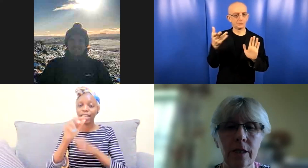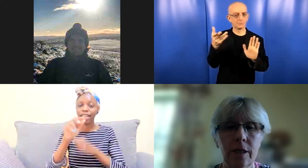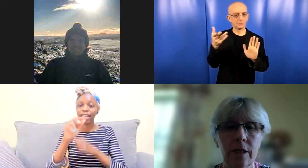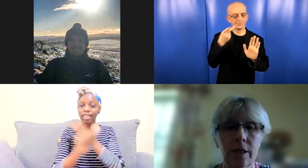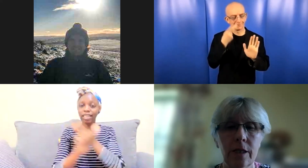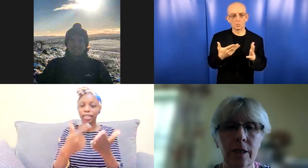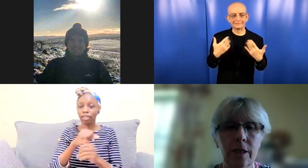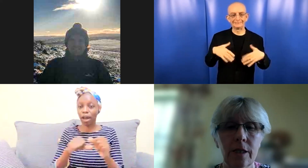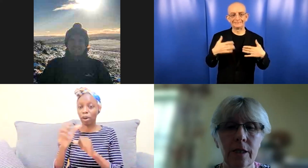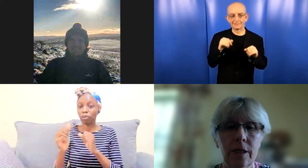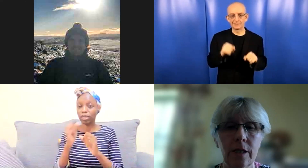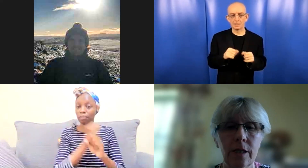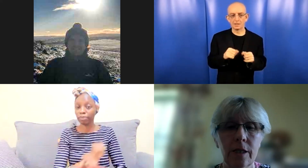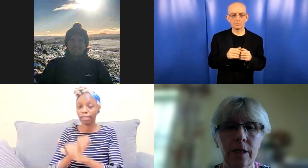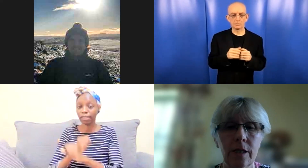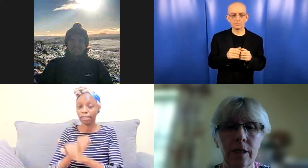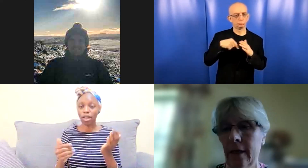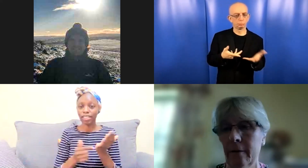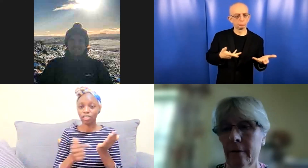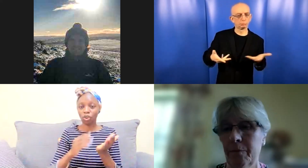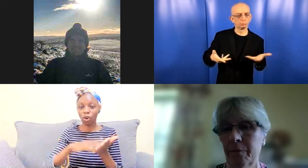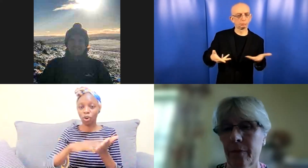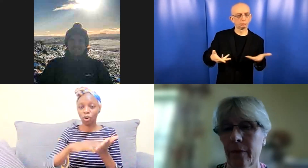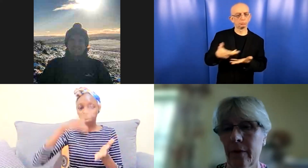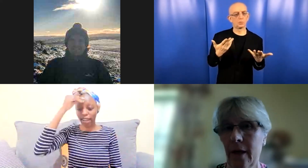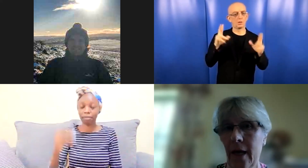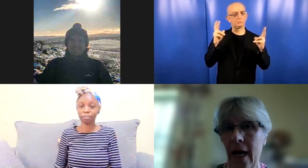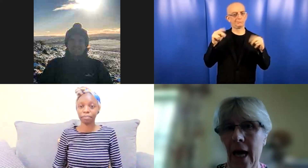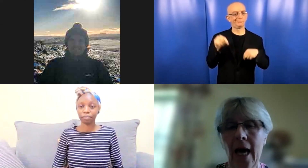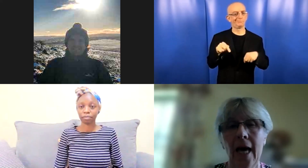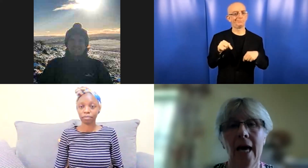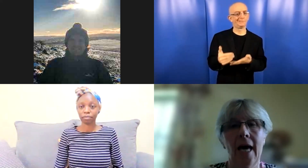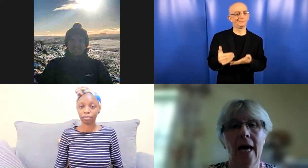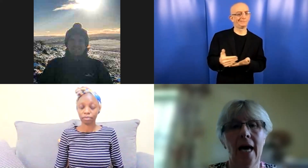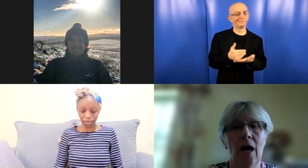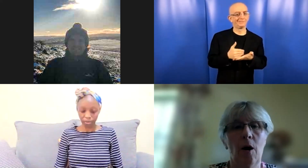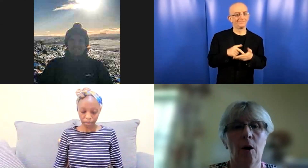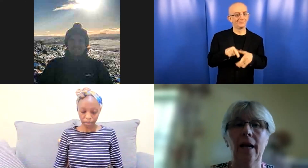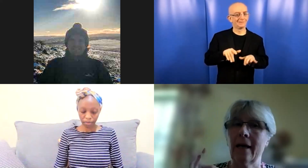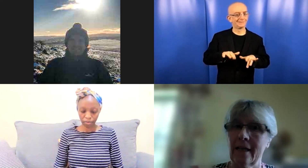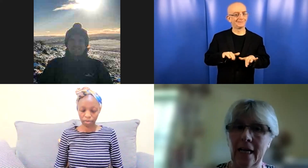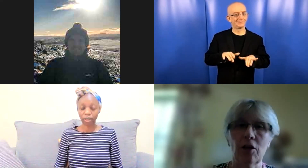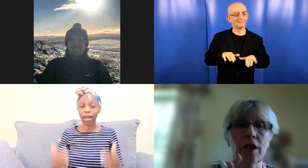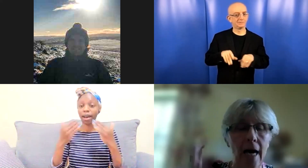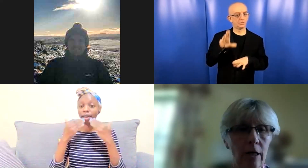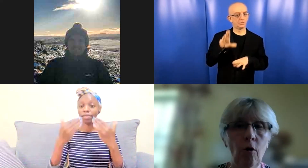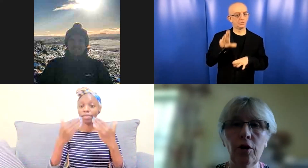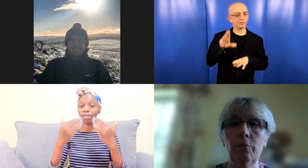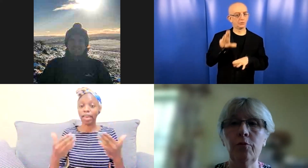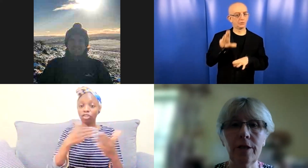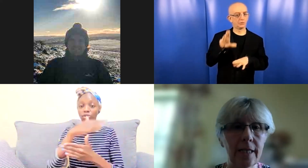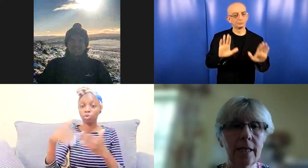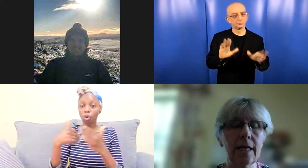discussion around safety for digital learning. Well, I'd like to thank all